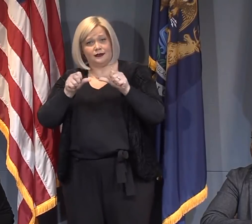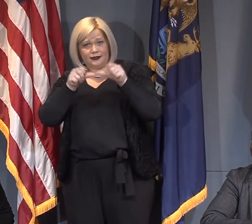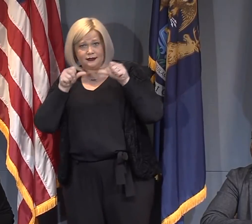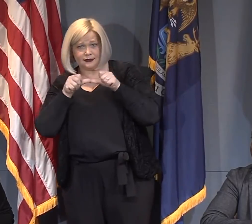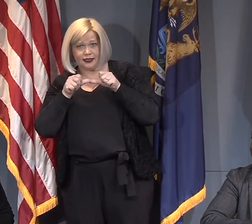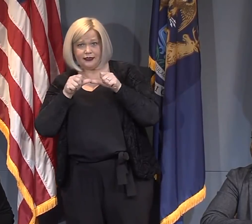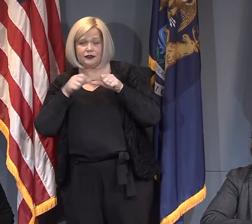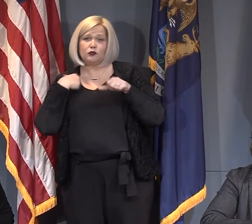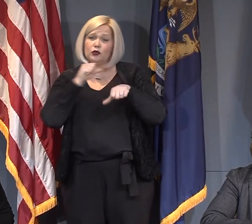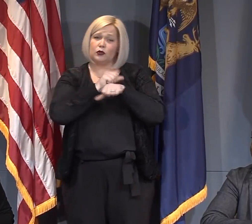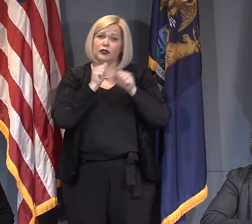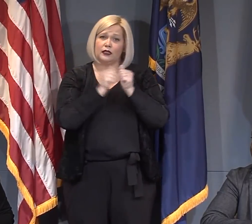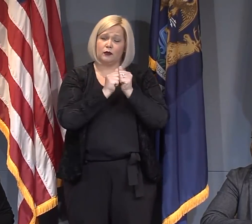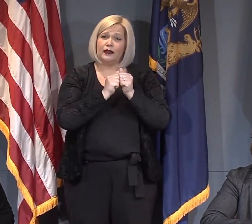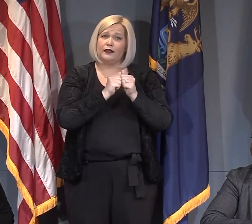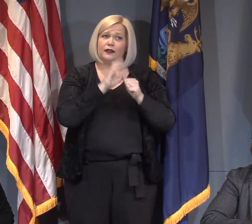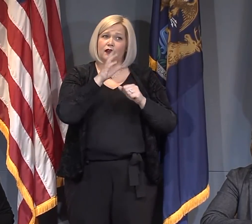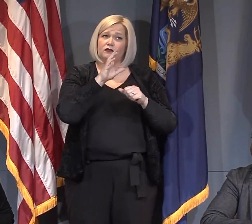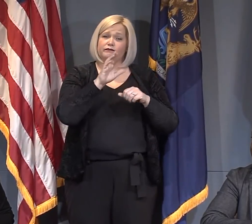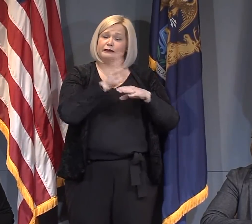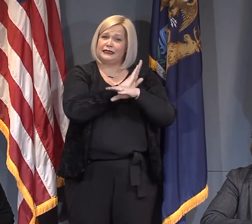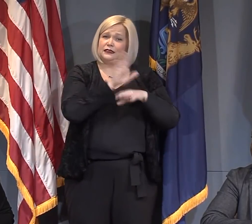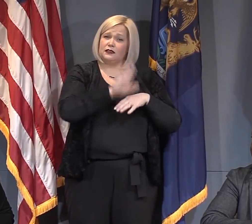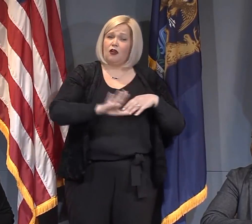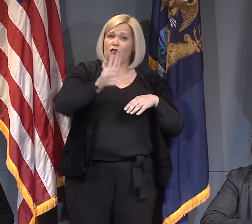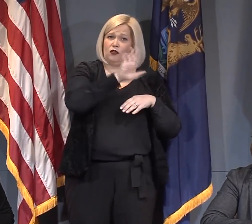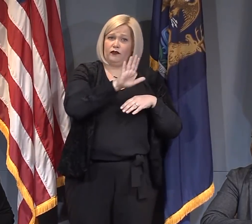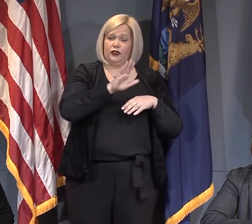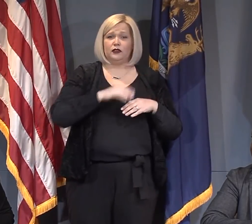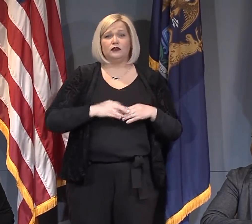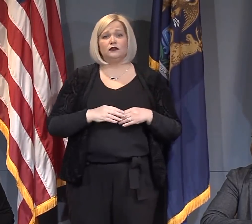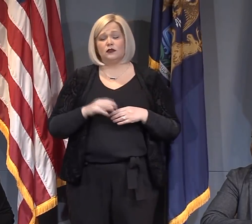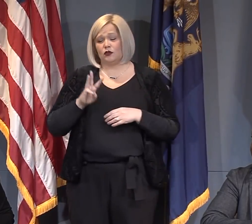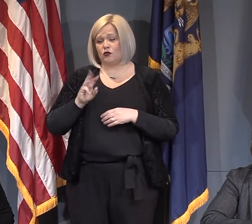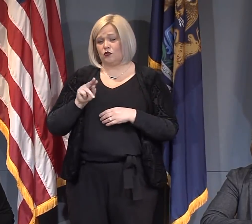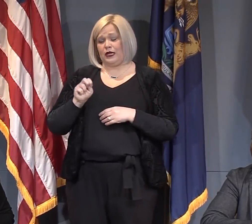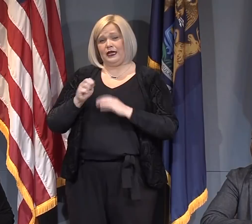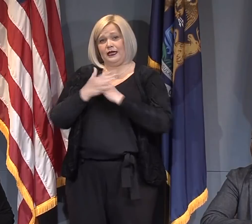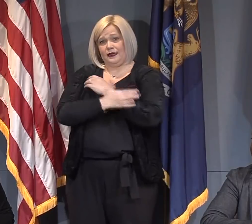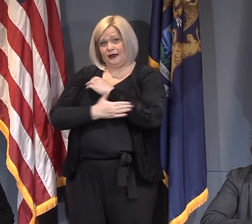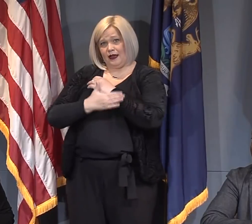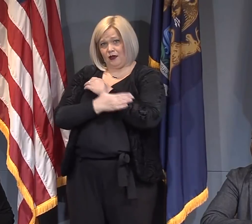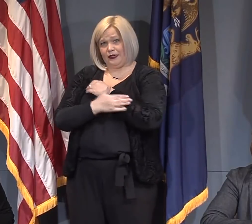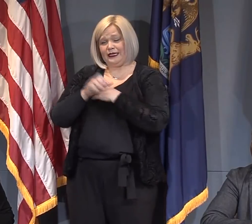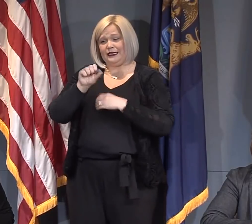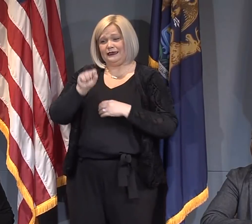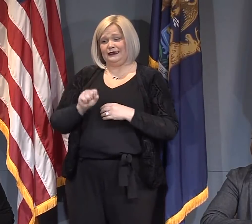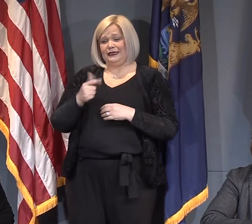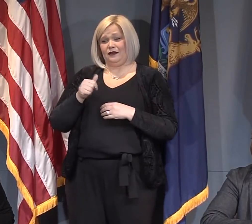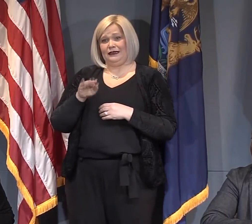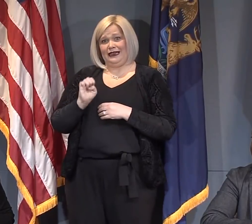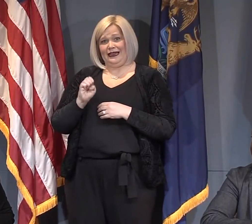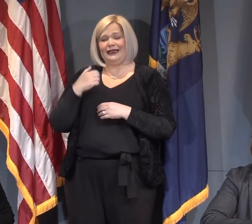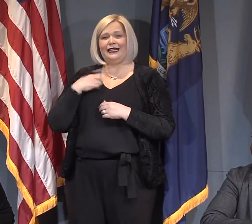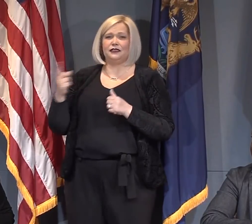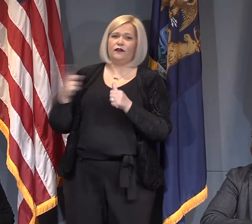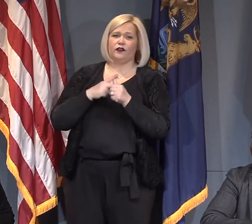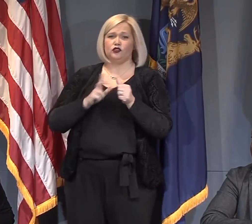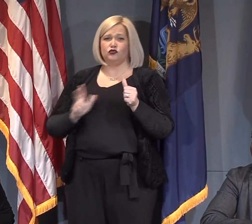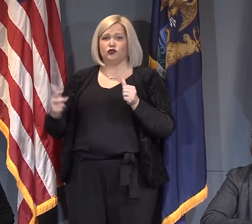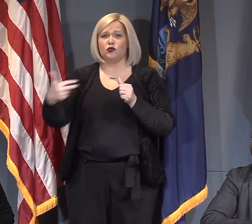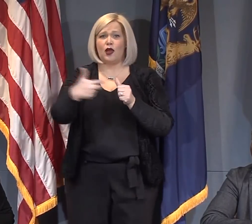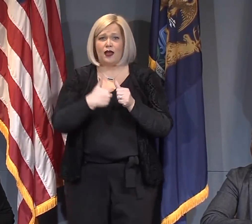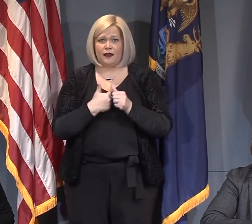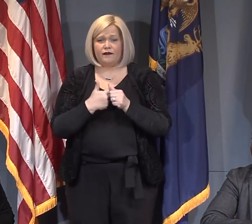state. Wayne County and the city of Southgate announced the city's first drive-through test site, which opened